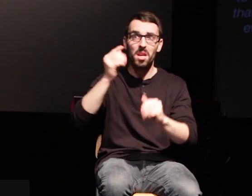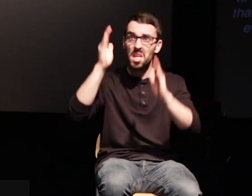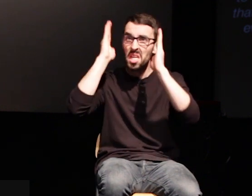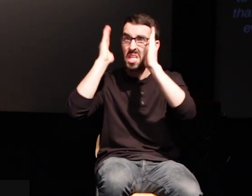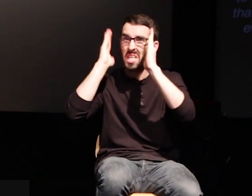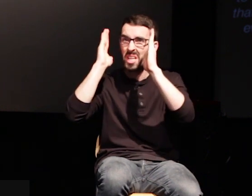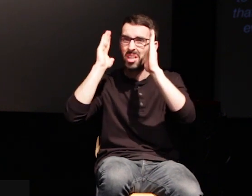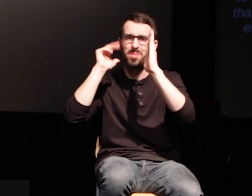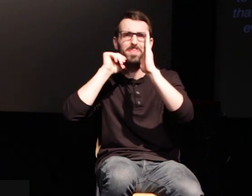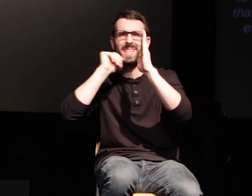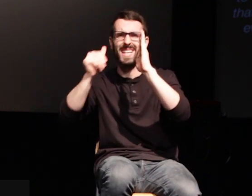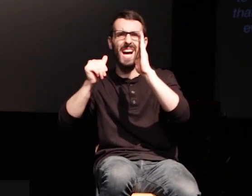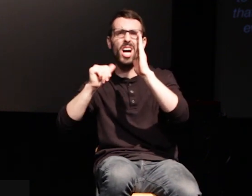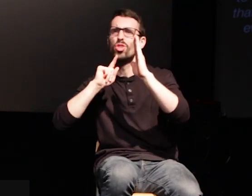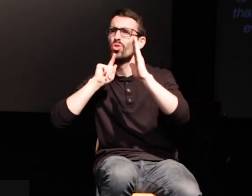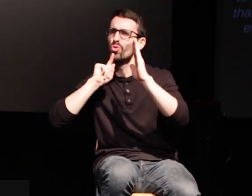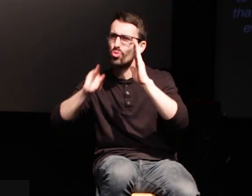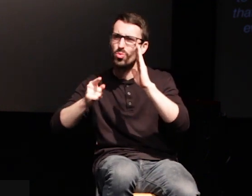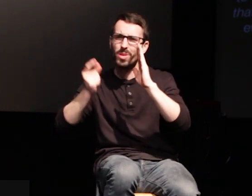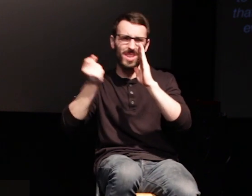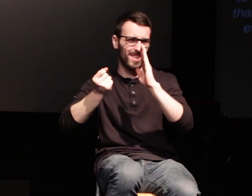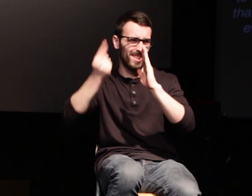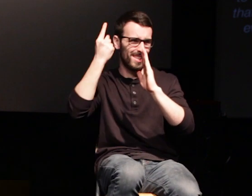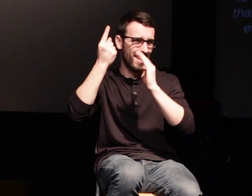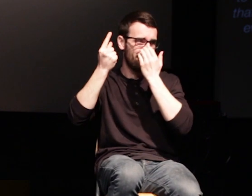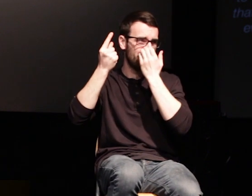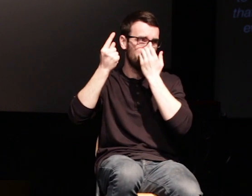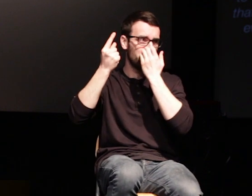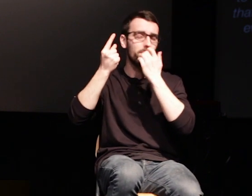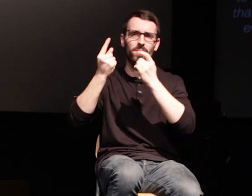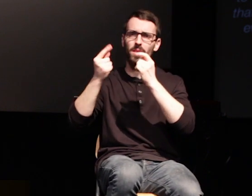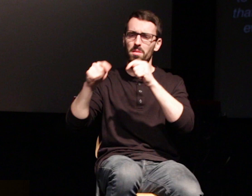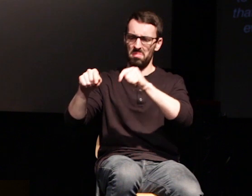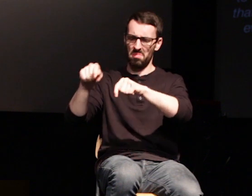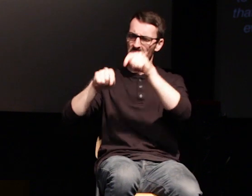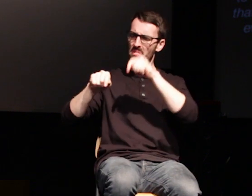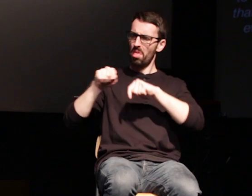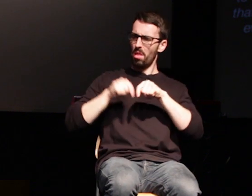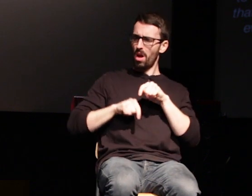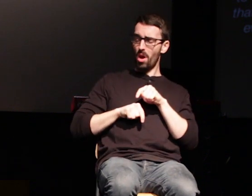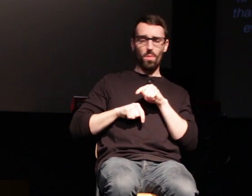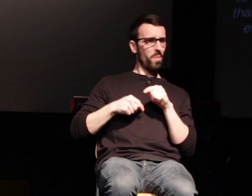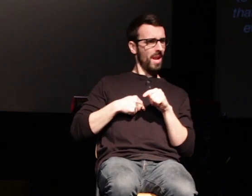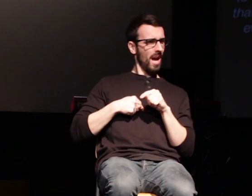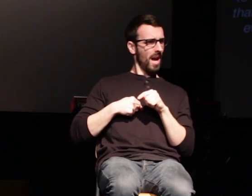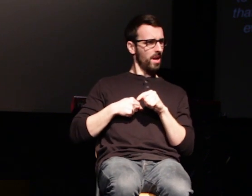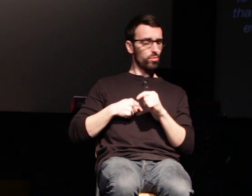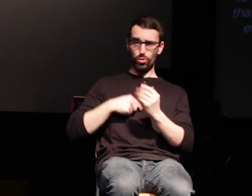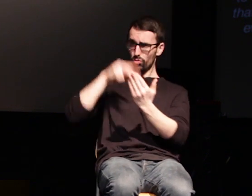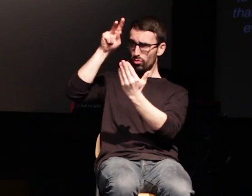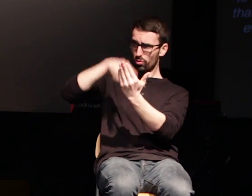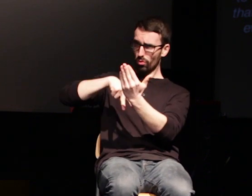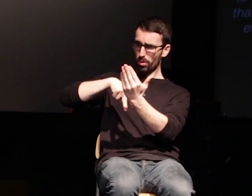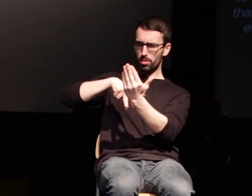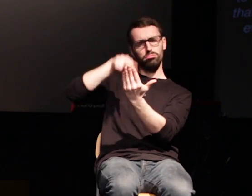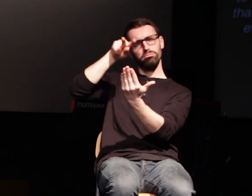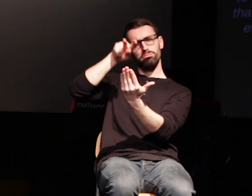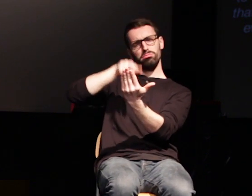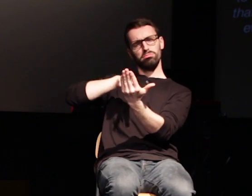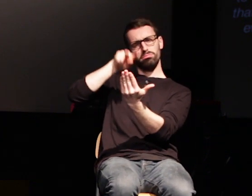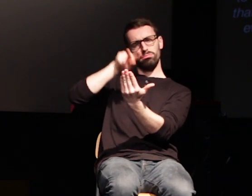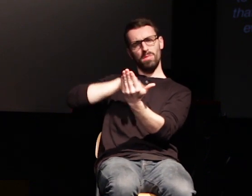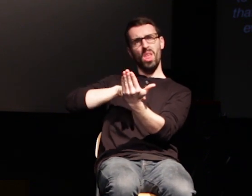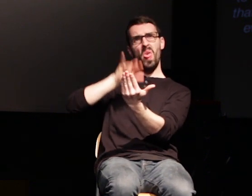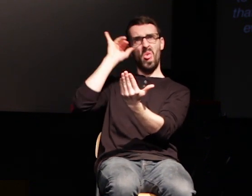otherwise they might turn and be forgiven. I'm just gonna tell you, when I was studying this and digging into this week, that is the verse that